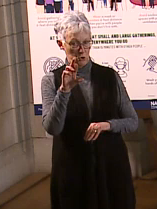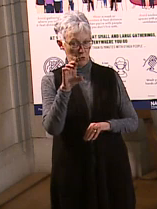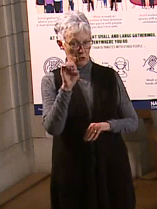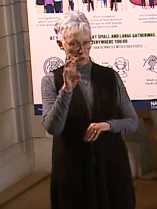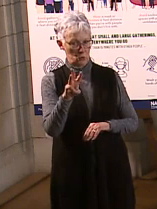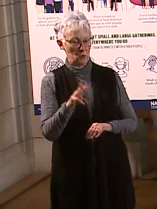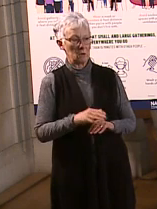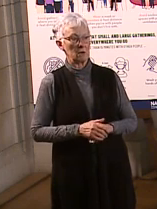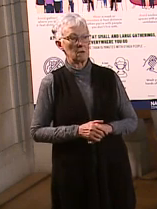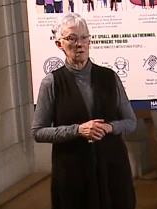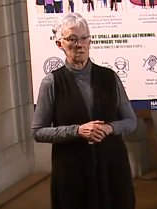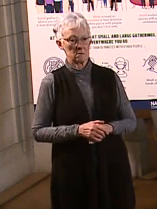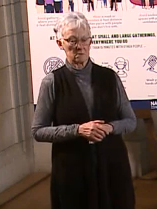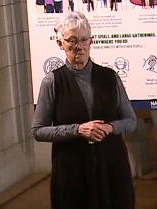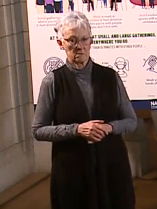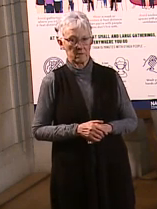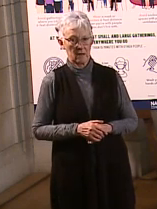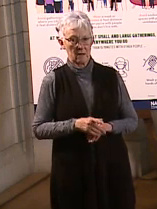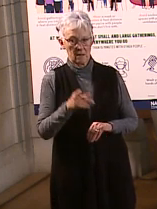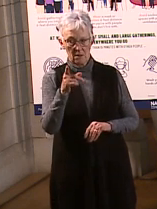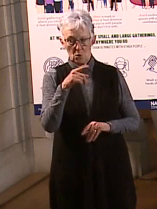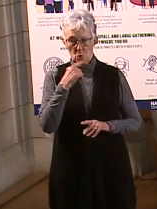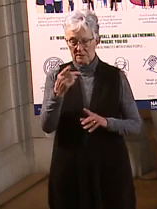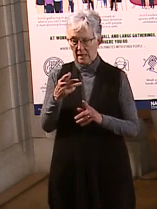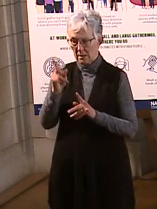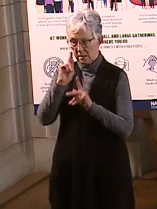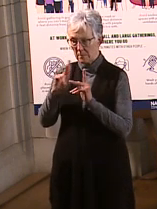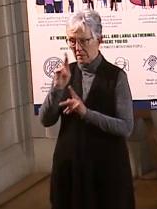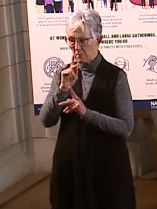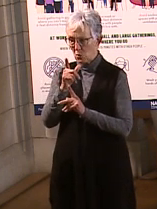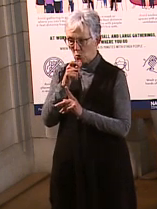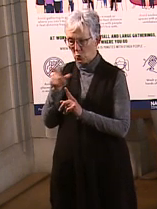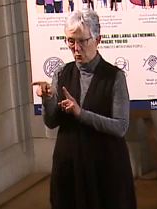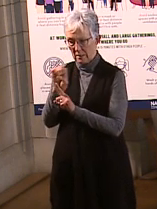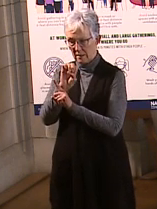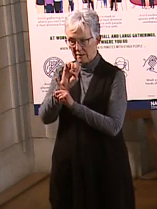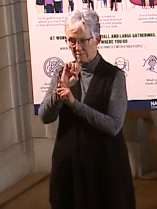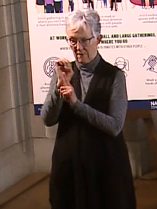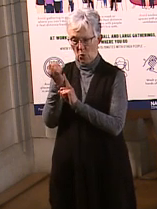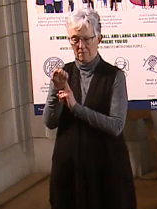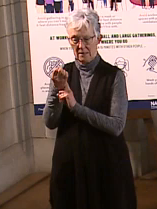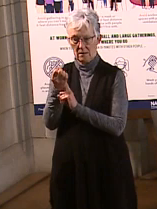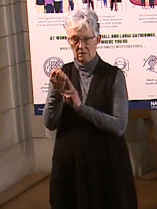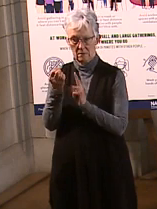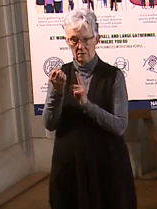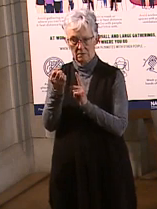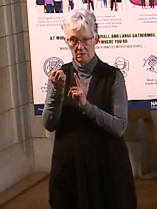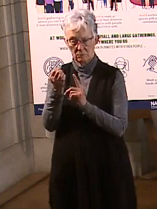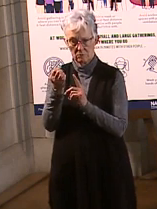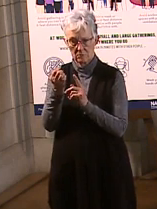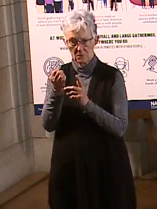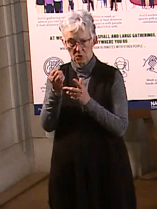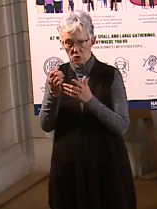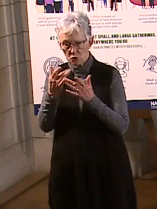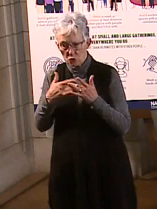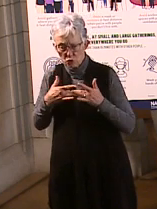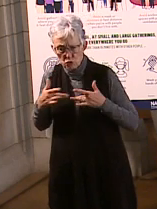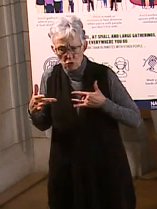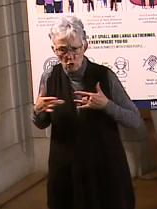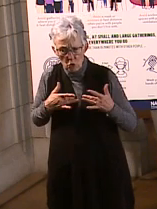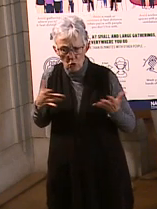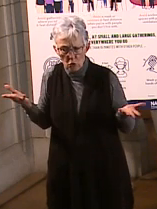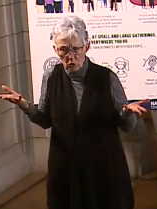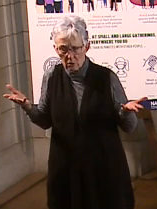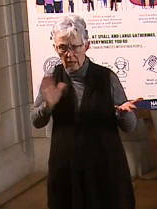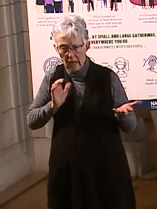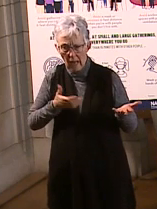these extreme temperature swings that we have is because of global climate change. And that if we get rid of